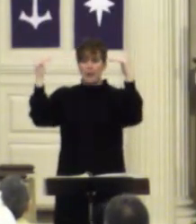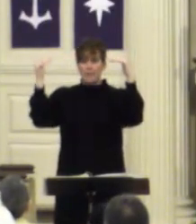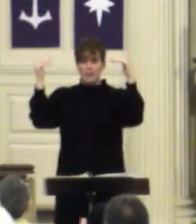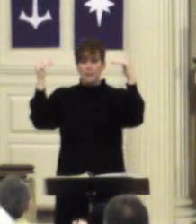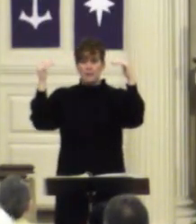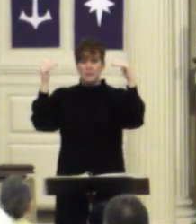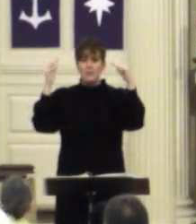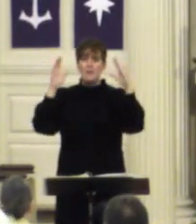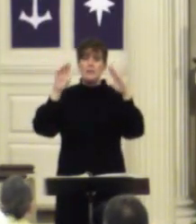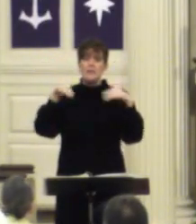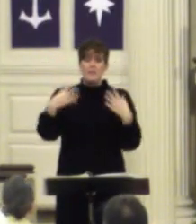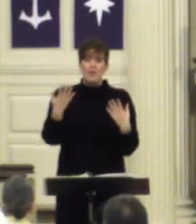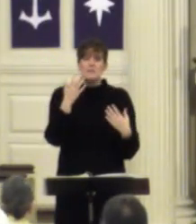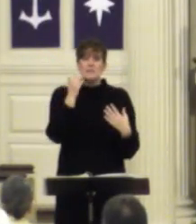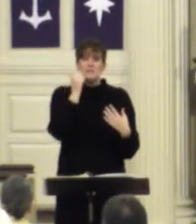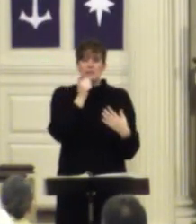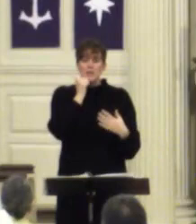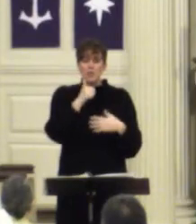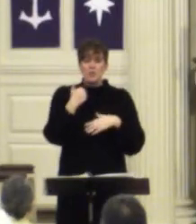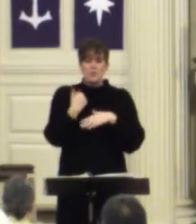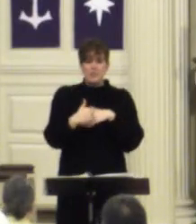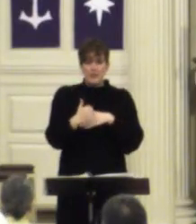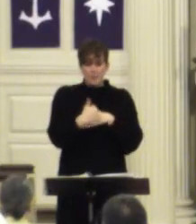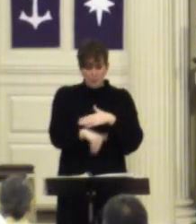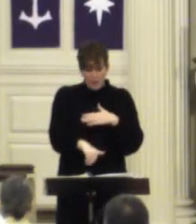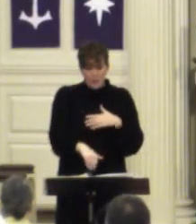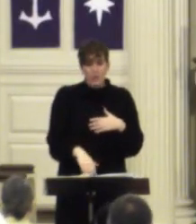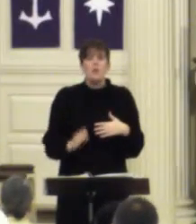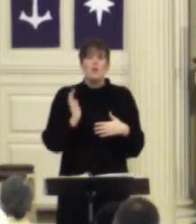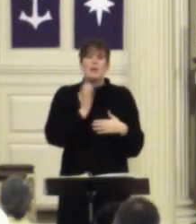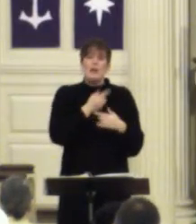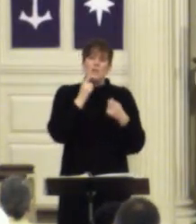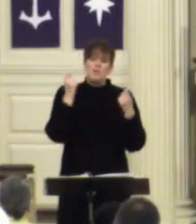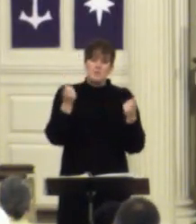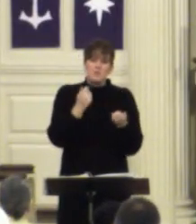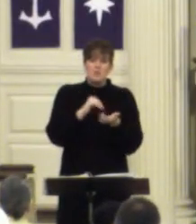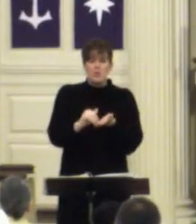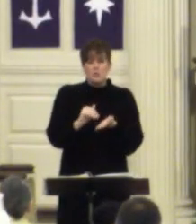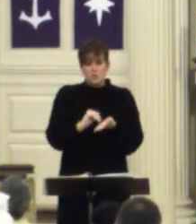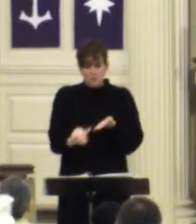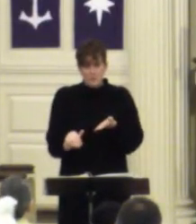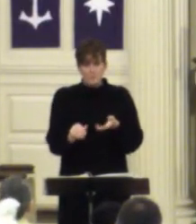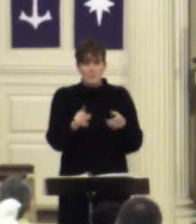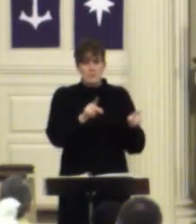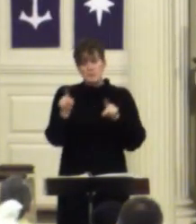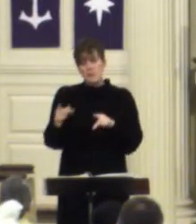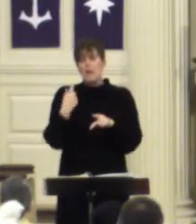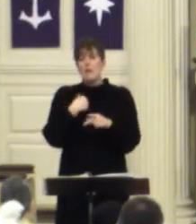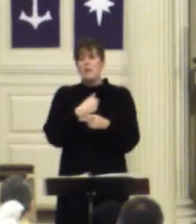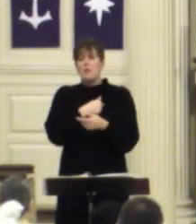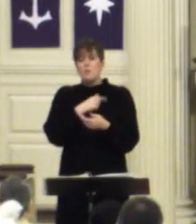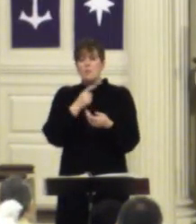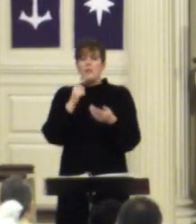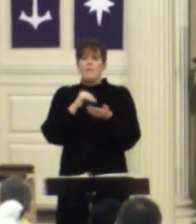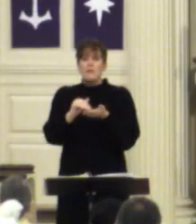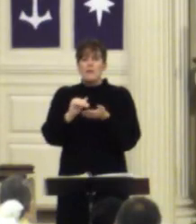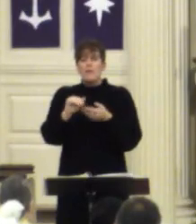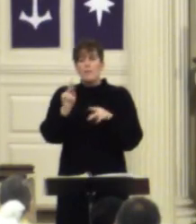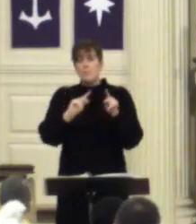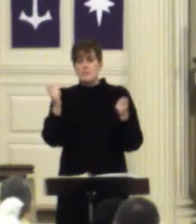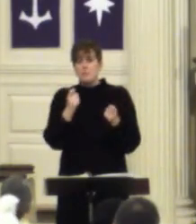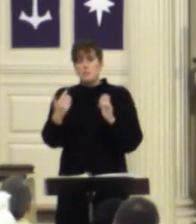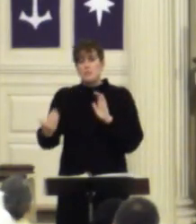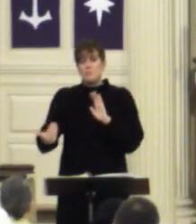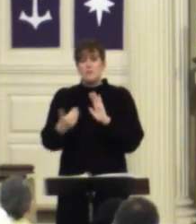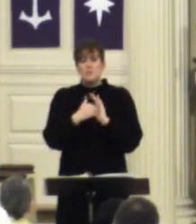heaven. Give us this day our daily bread, and forgive us our trespasses, as we forgive those